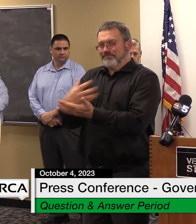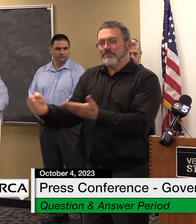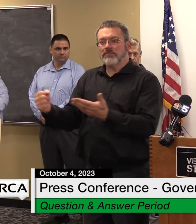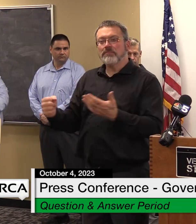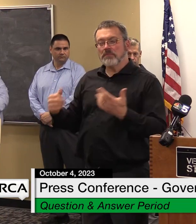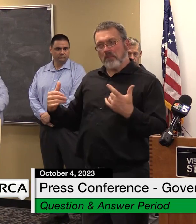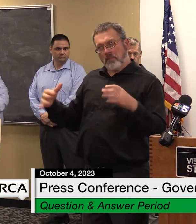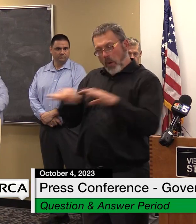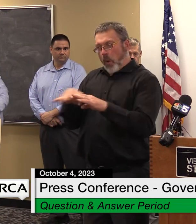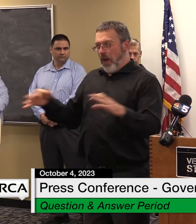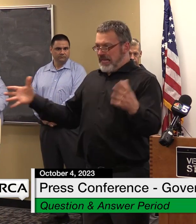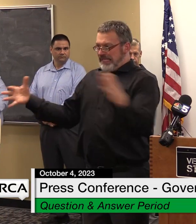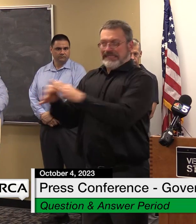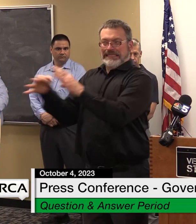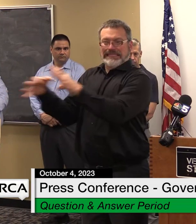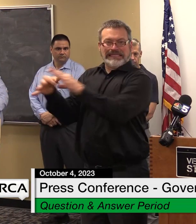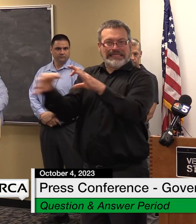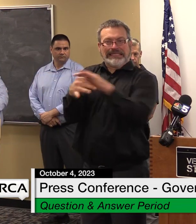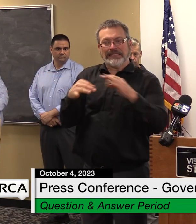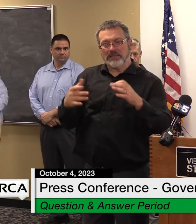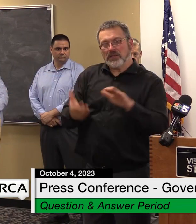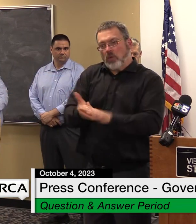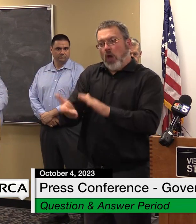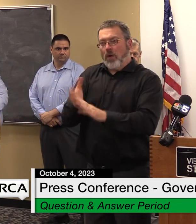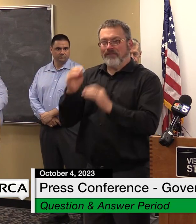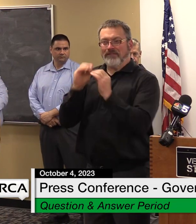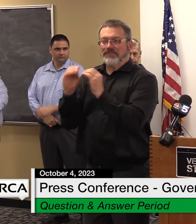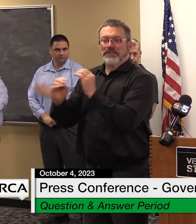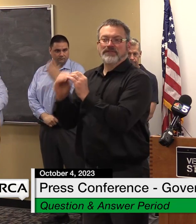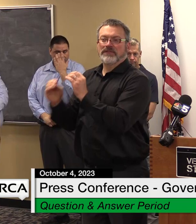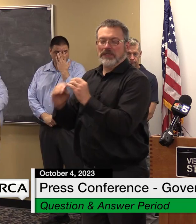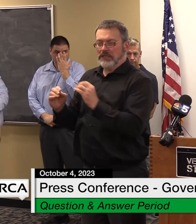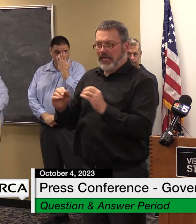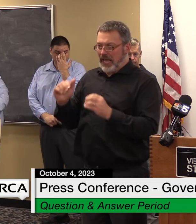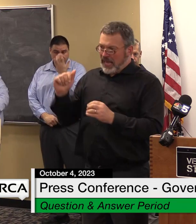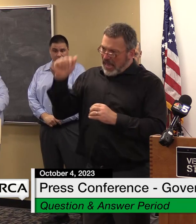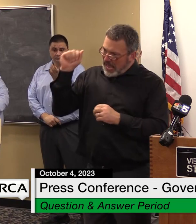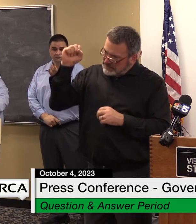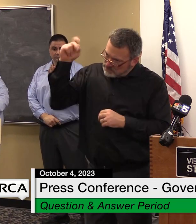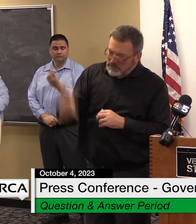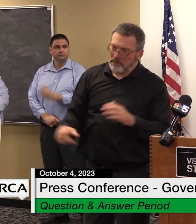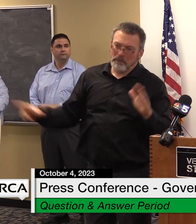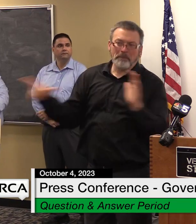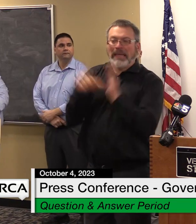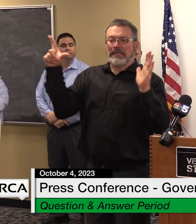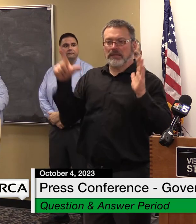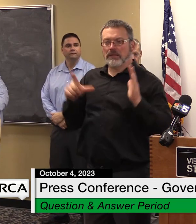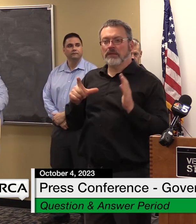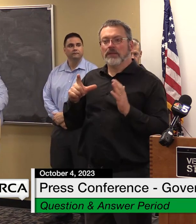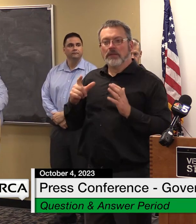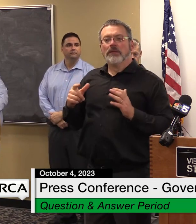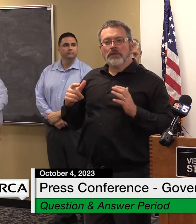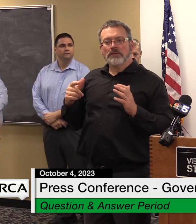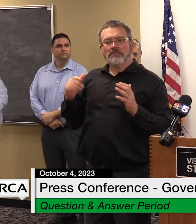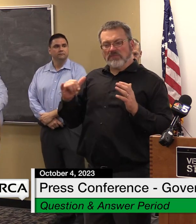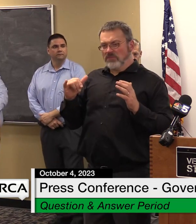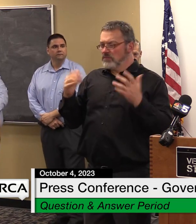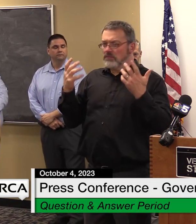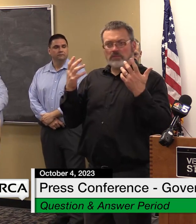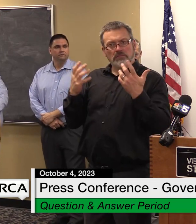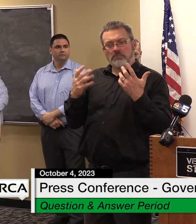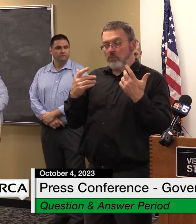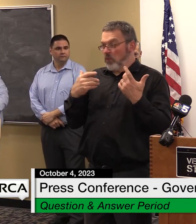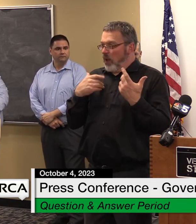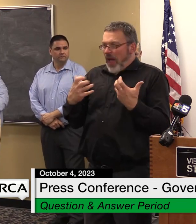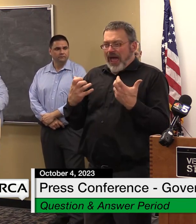and making sure that we get to them just as quick as possible. But I mean, it's still doable, but as we've seen, you know, the